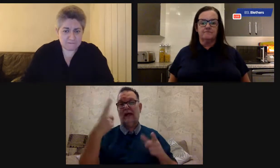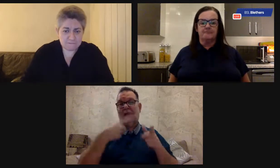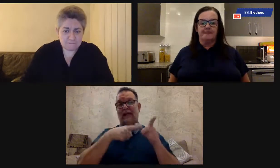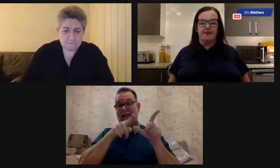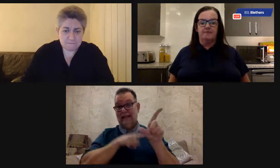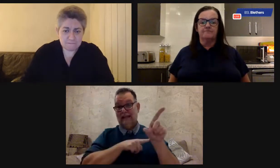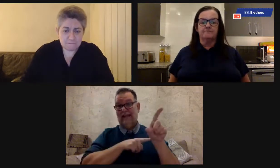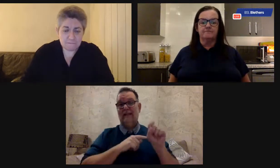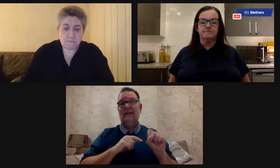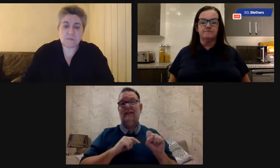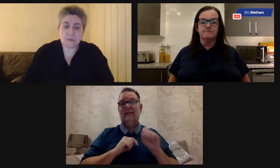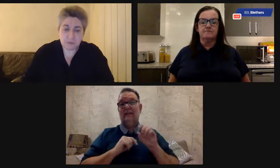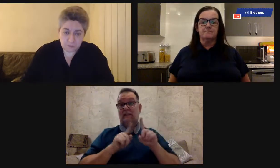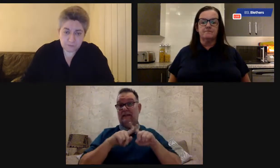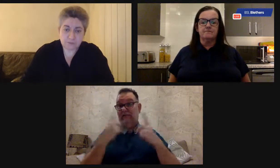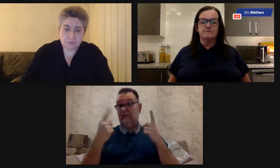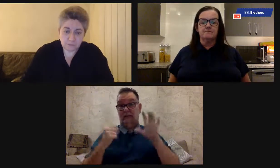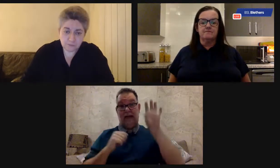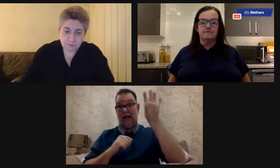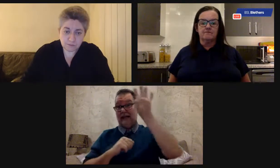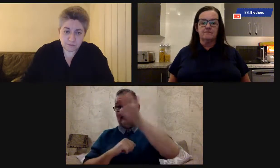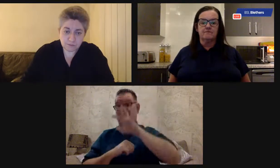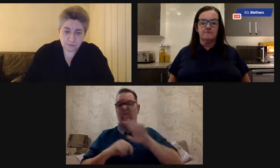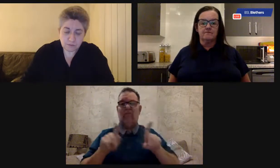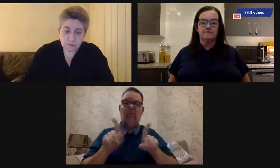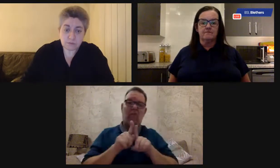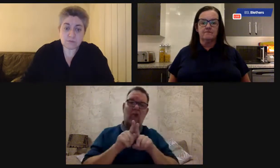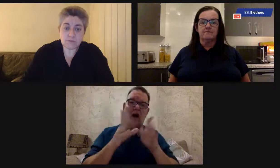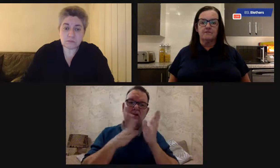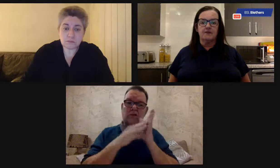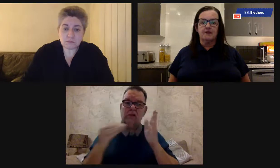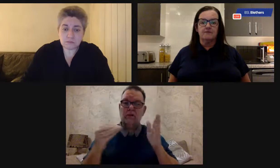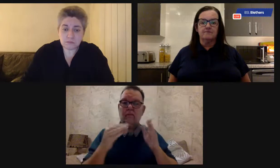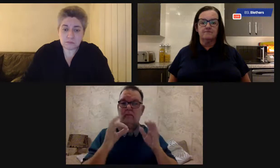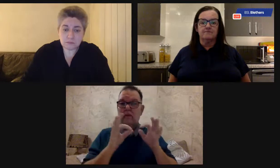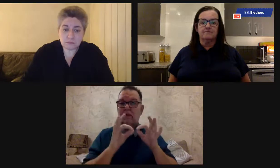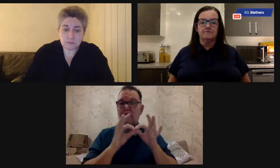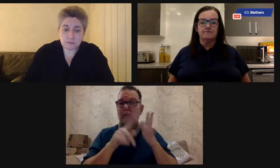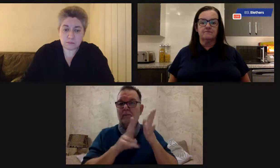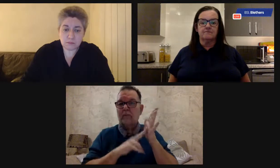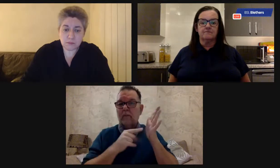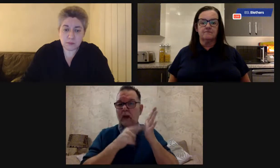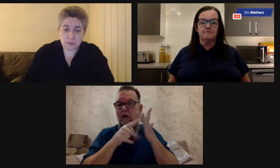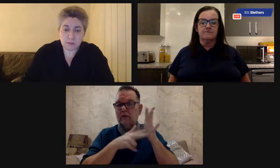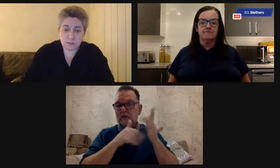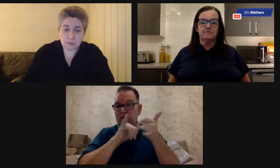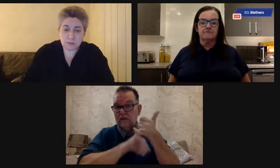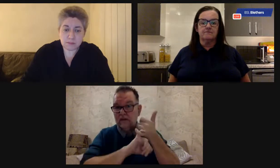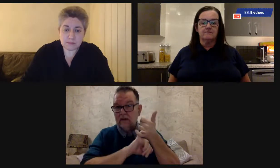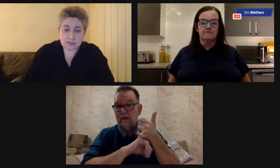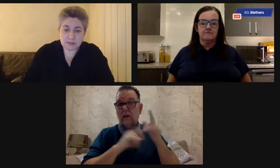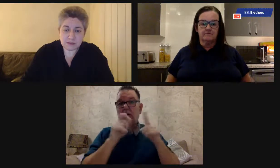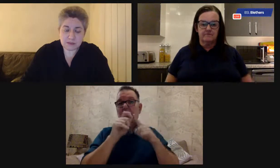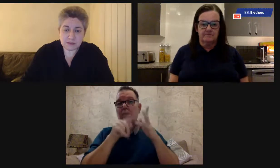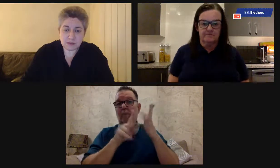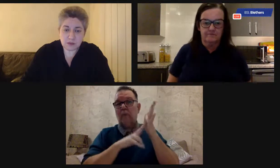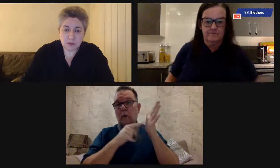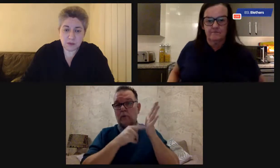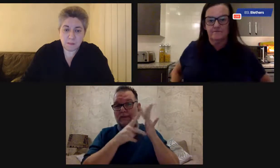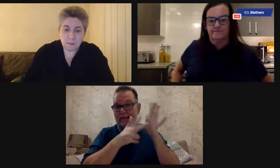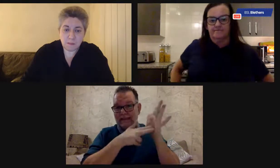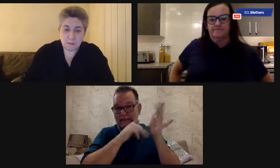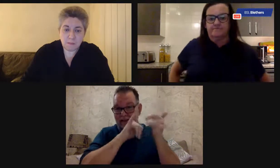that's correct? Yes, Avro. It's a once a year gathering and it can be anywhere.